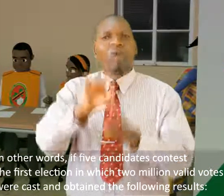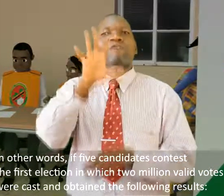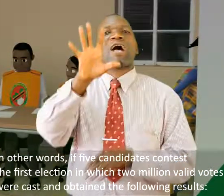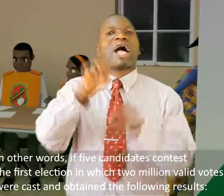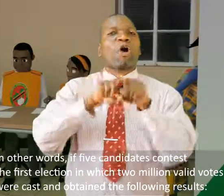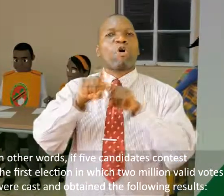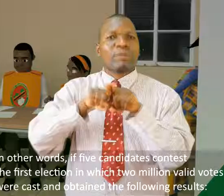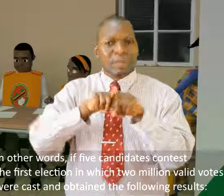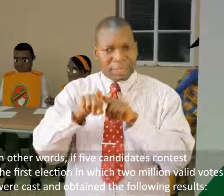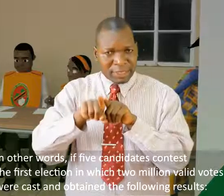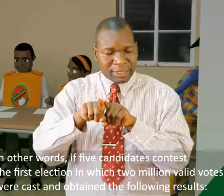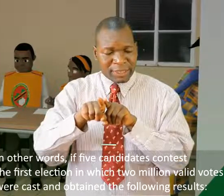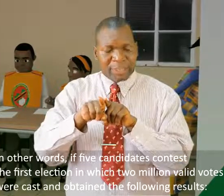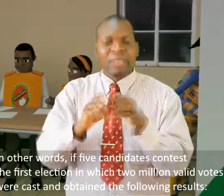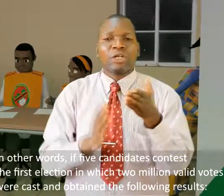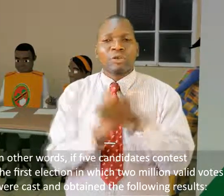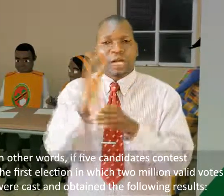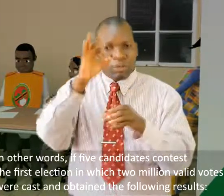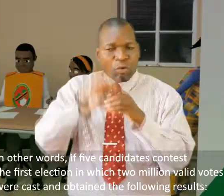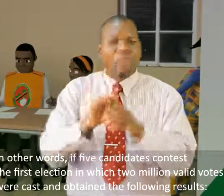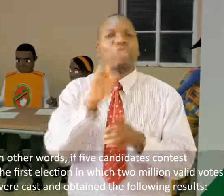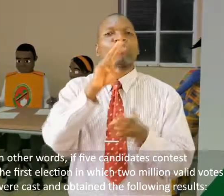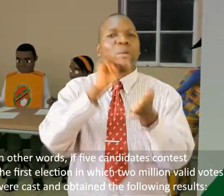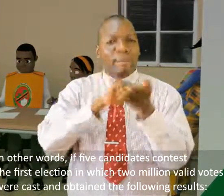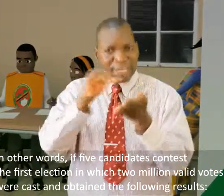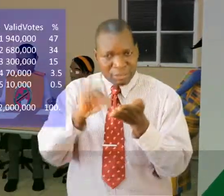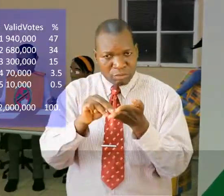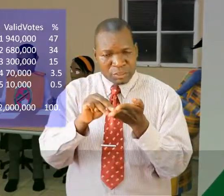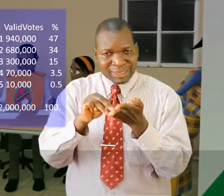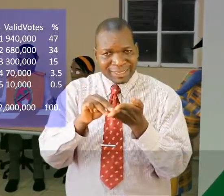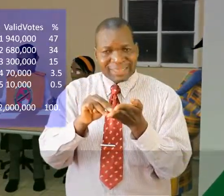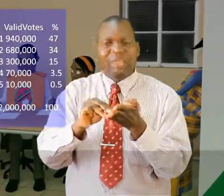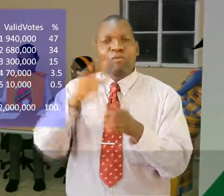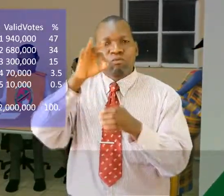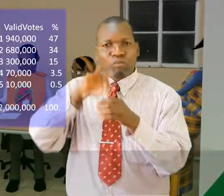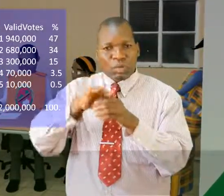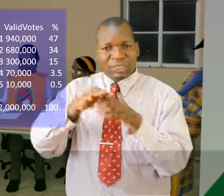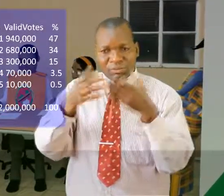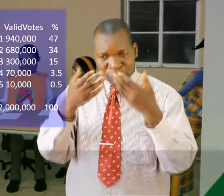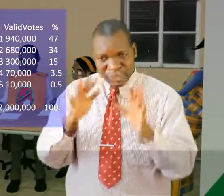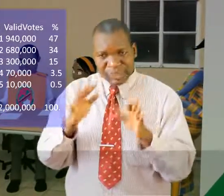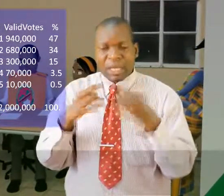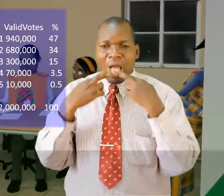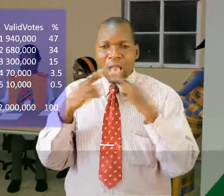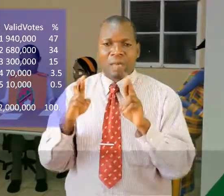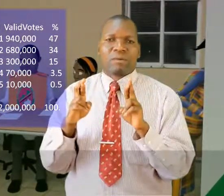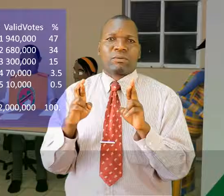were cast and obtained the following results. Candidate 1, valid votes